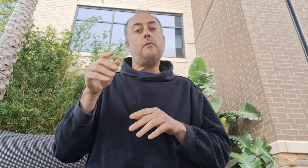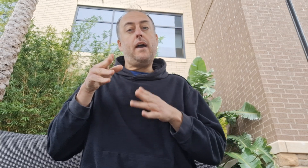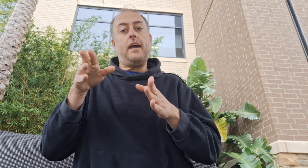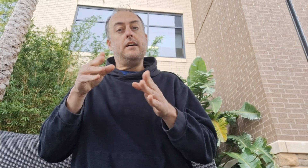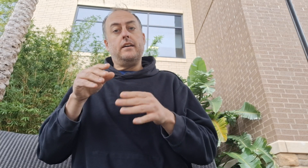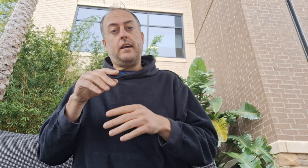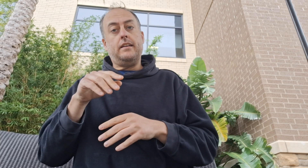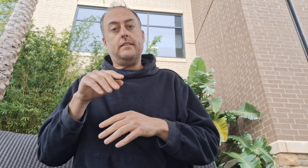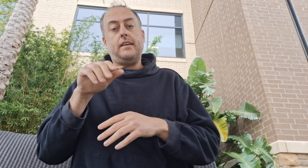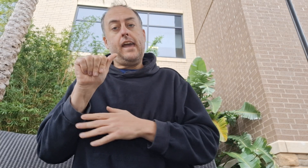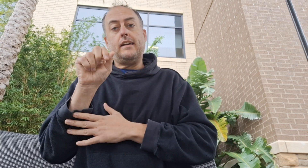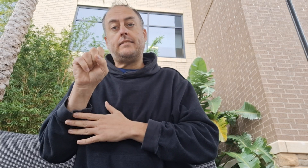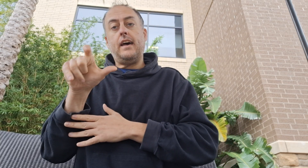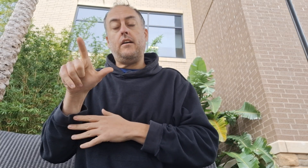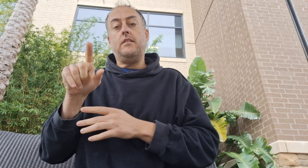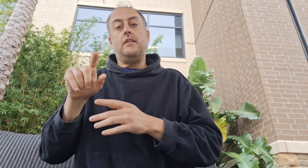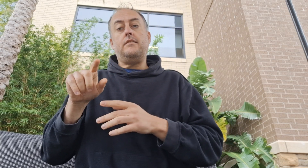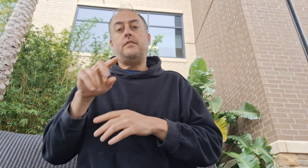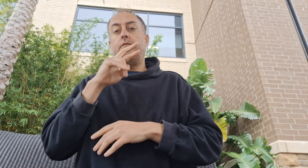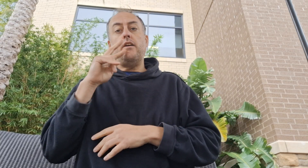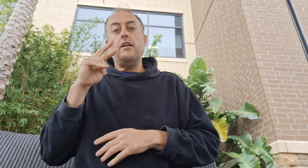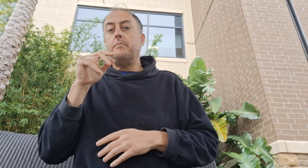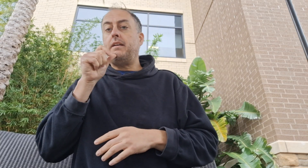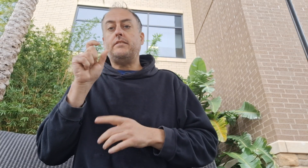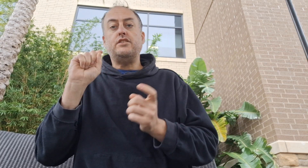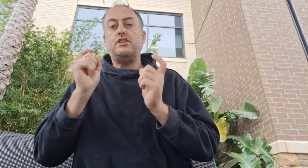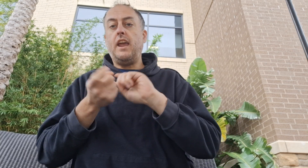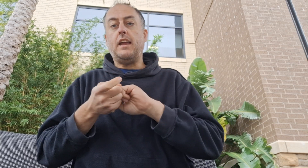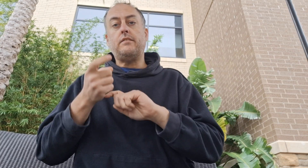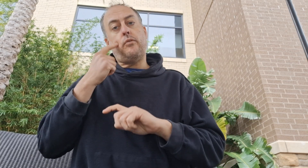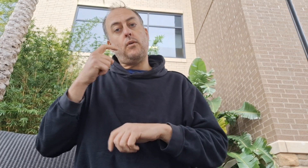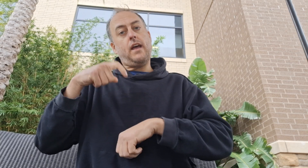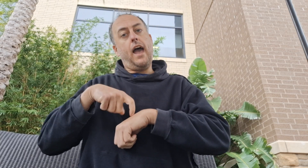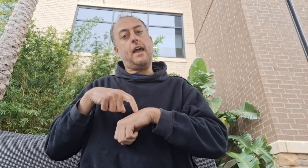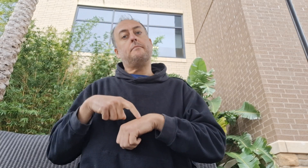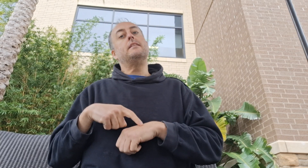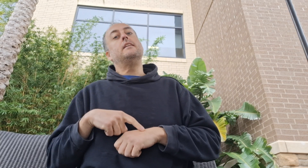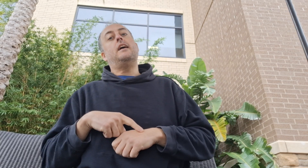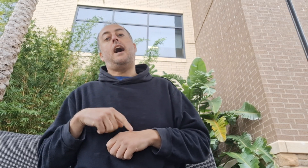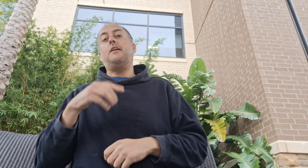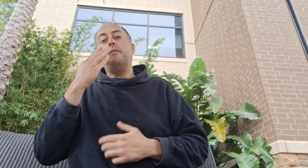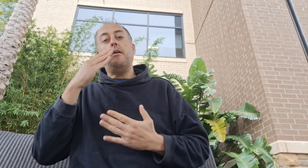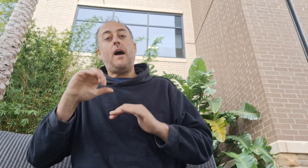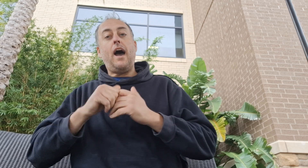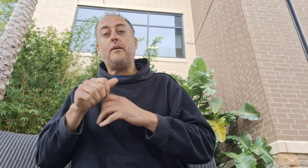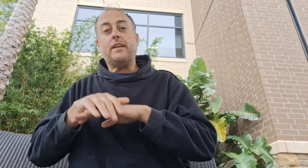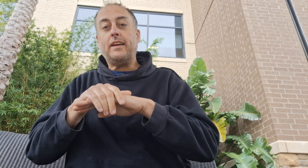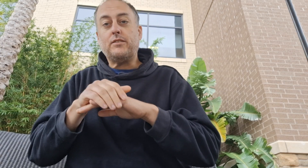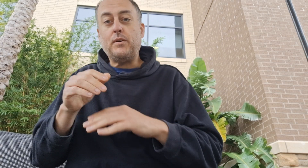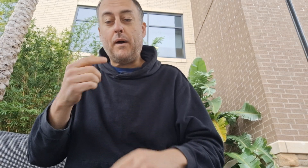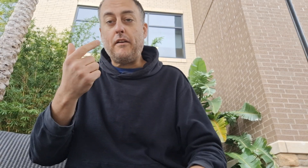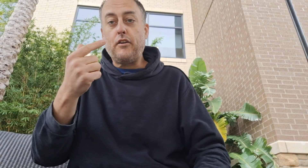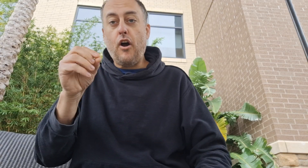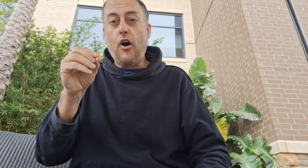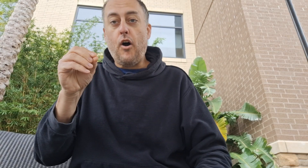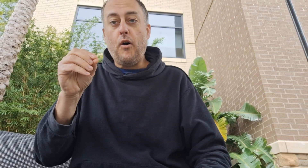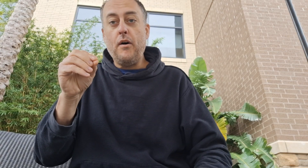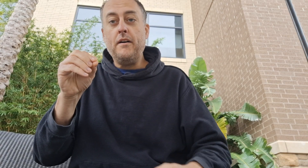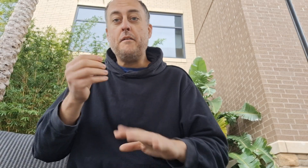that way in ASL, the verb doesn't change for time. I don't know how in English we went go,